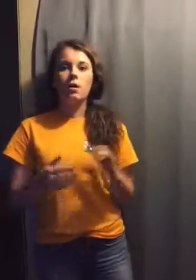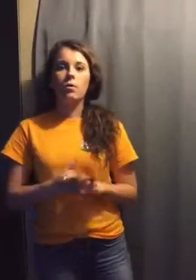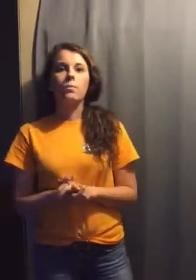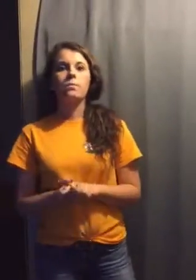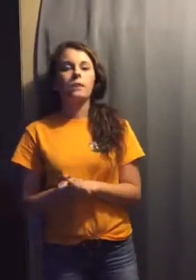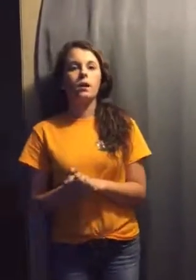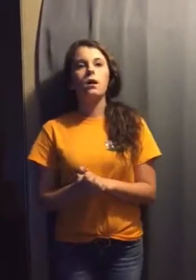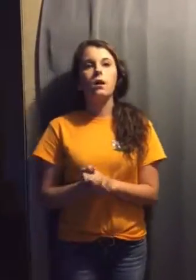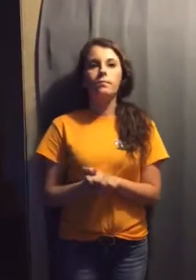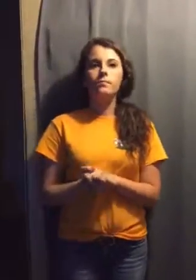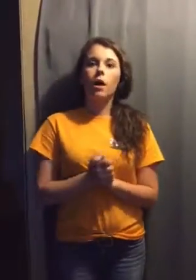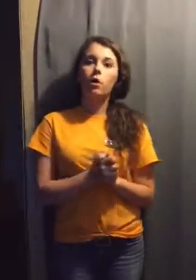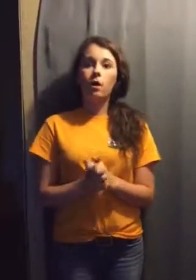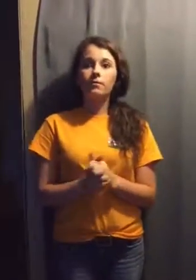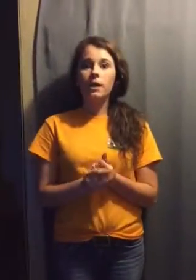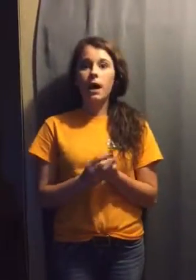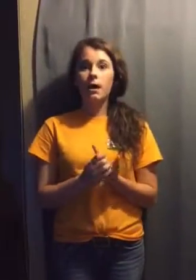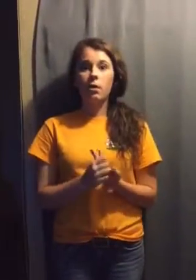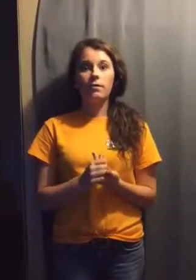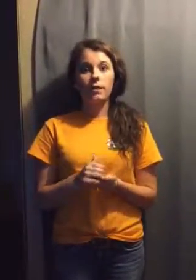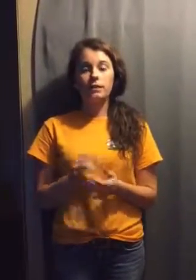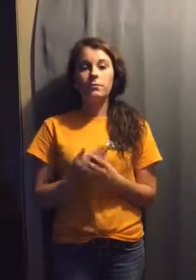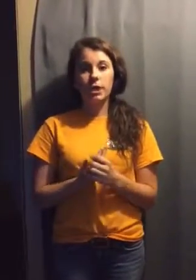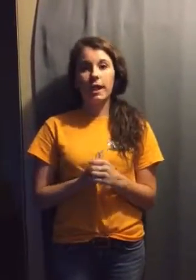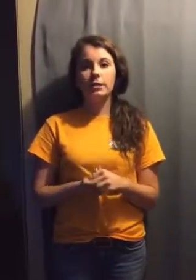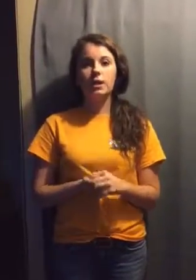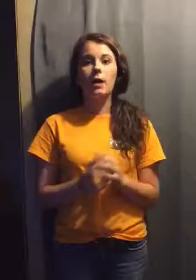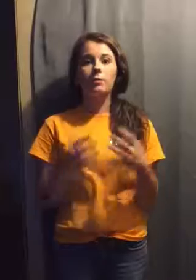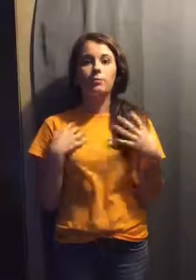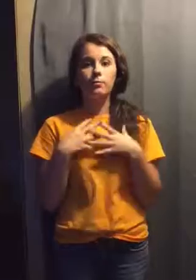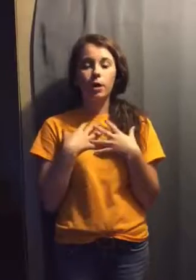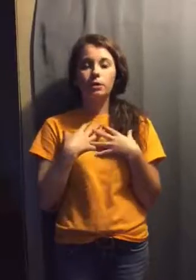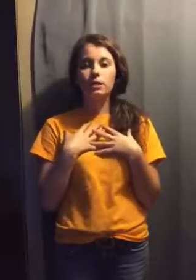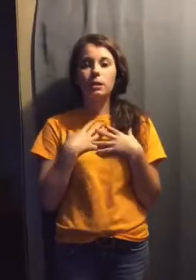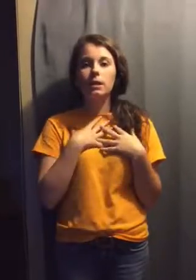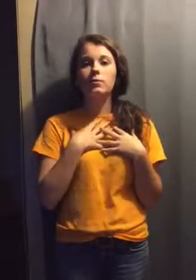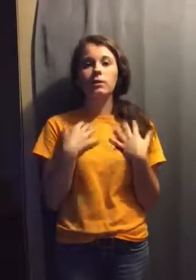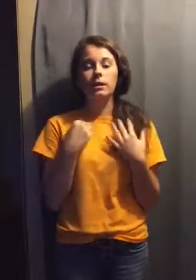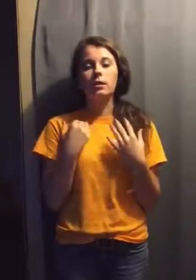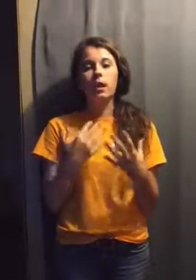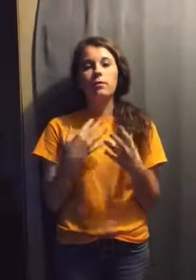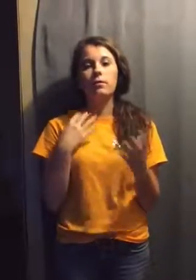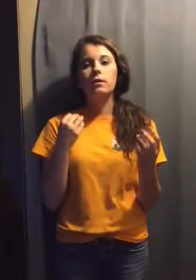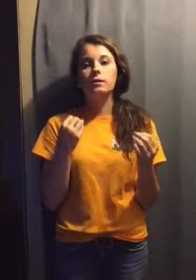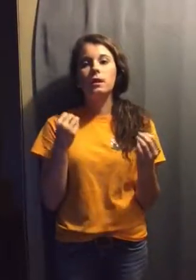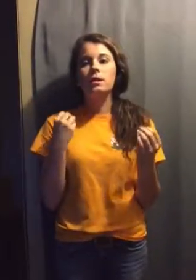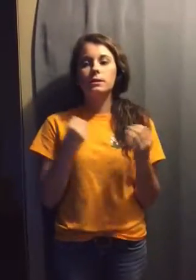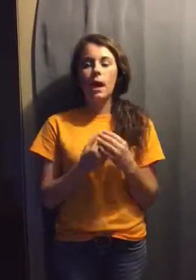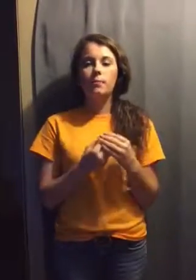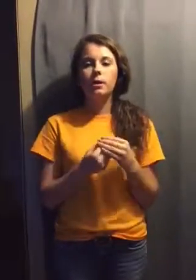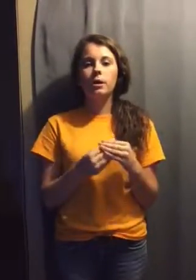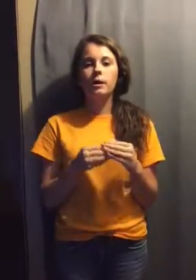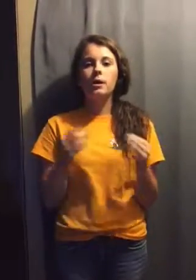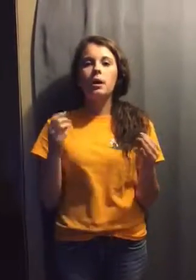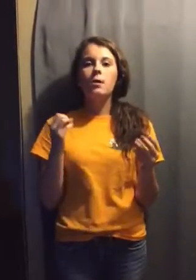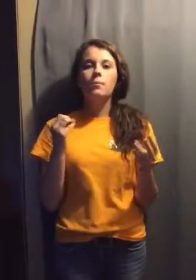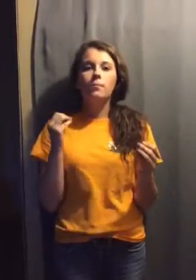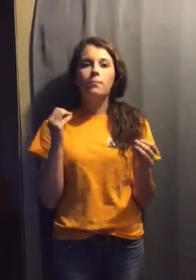So a lot of things have changed. I personally really love this time period,